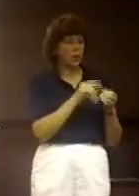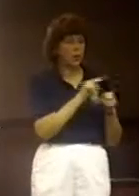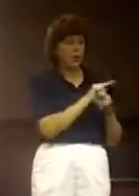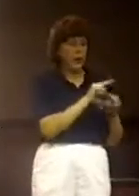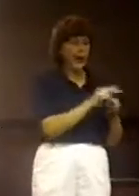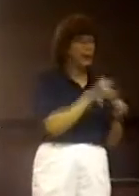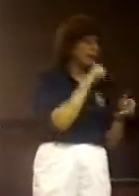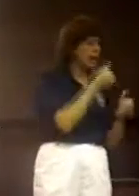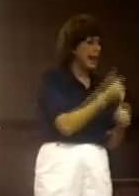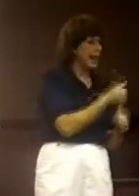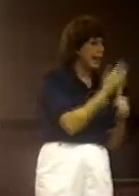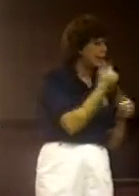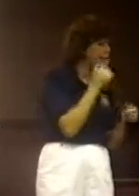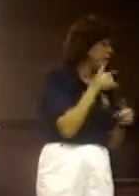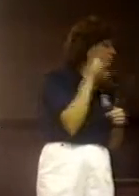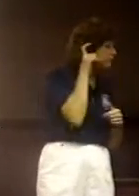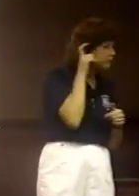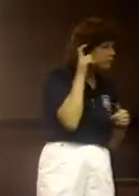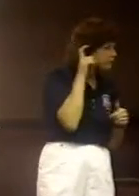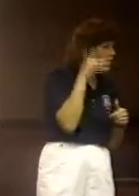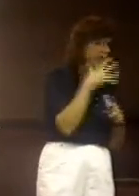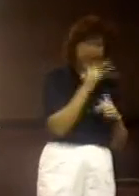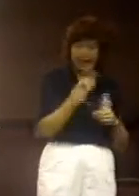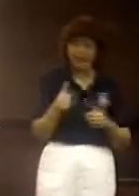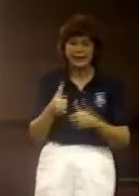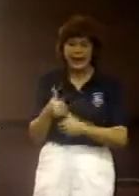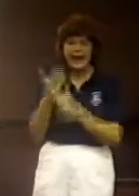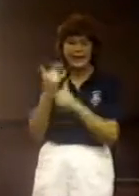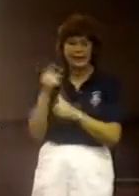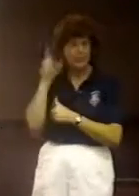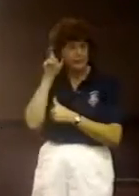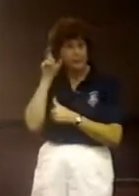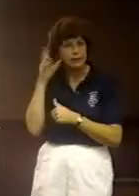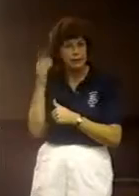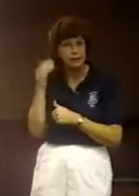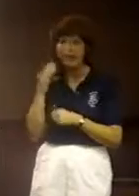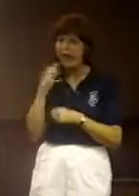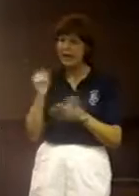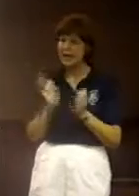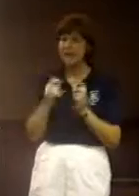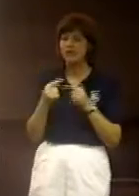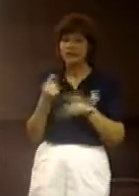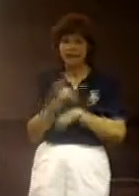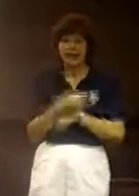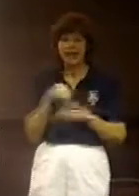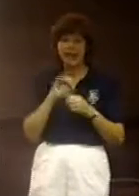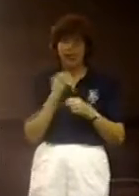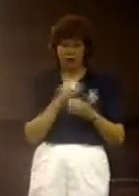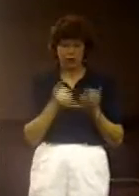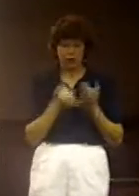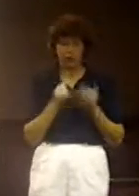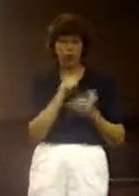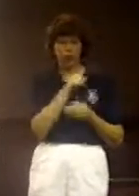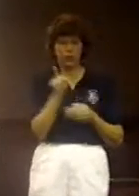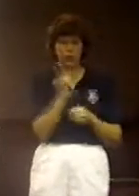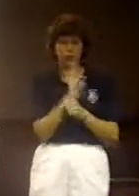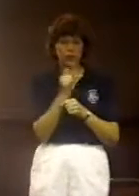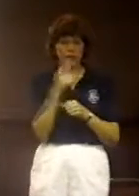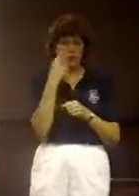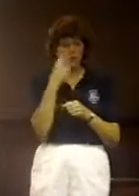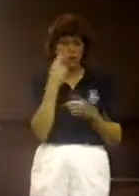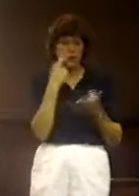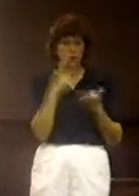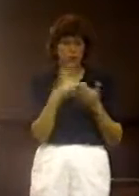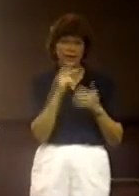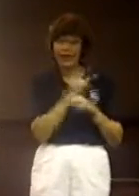unaided audiometric information and aided. And even today in our journals, you usually see reported